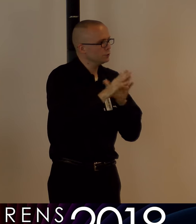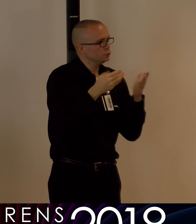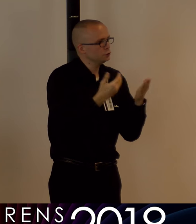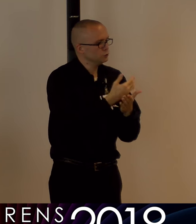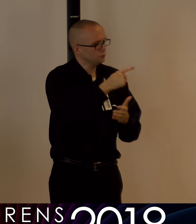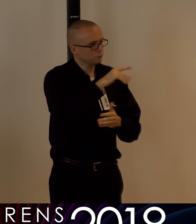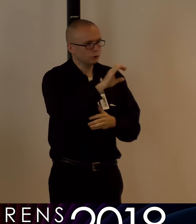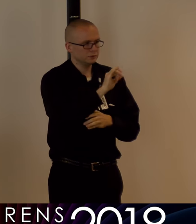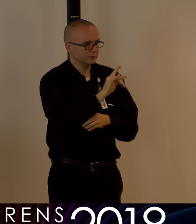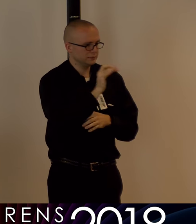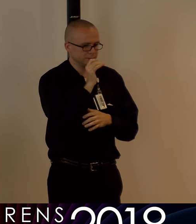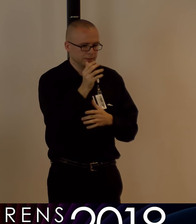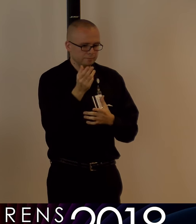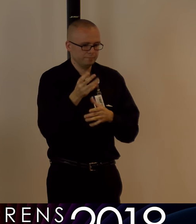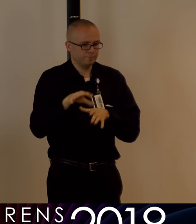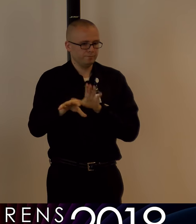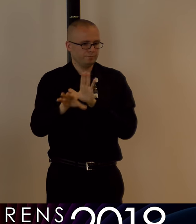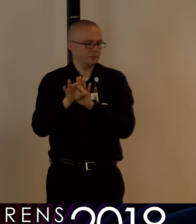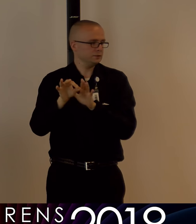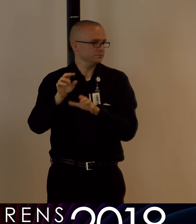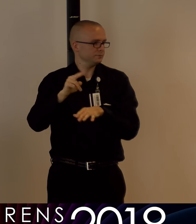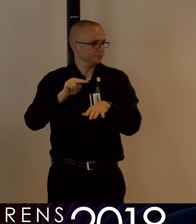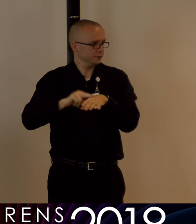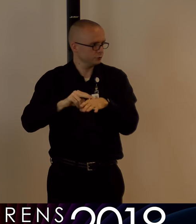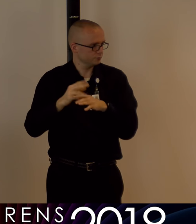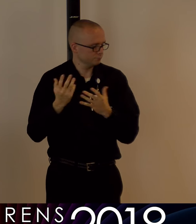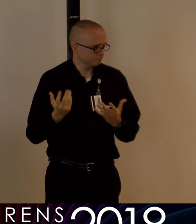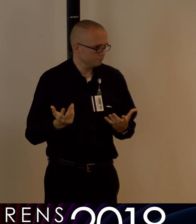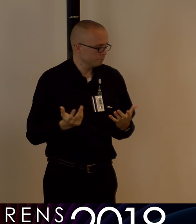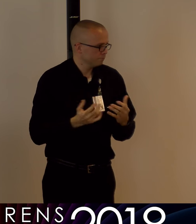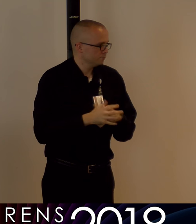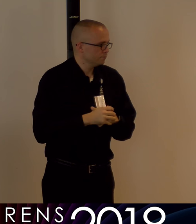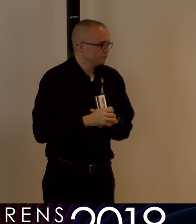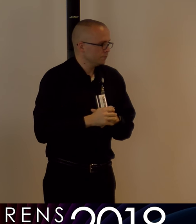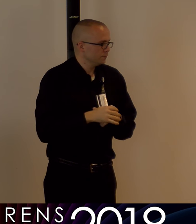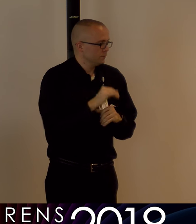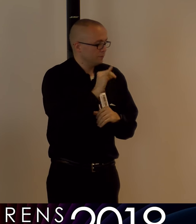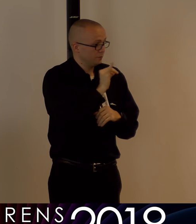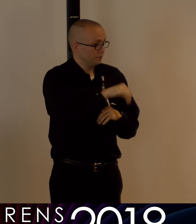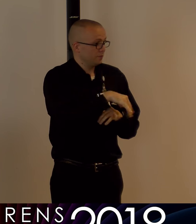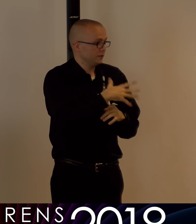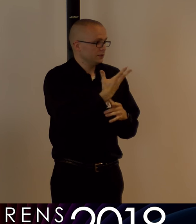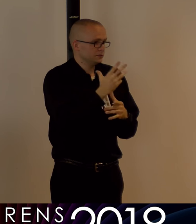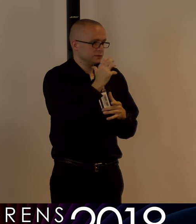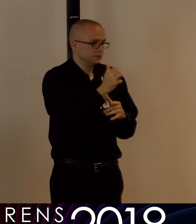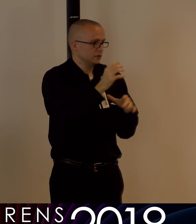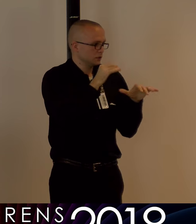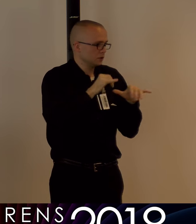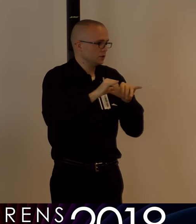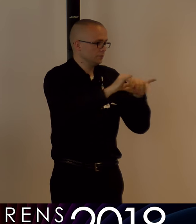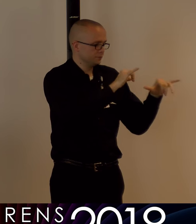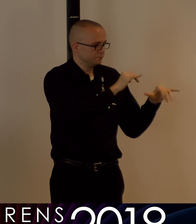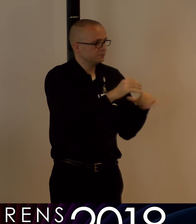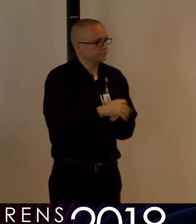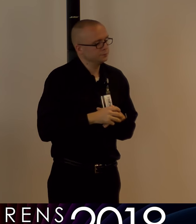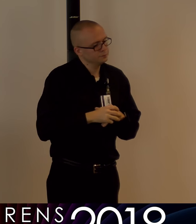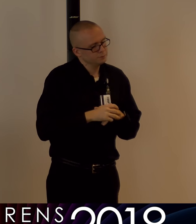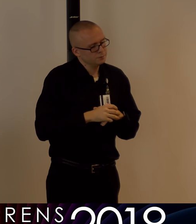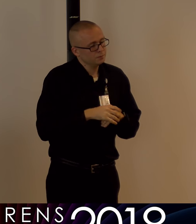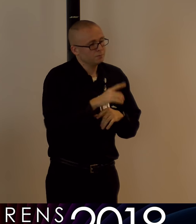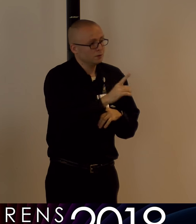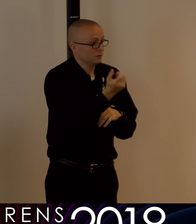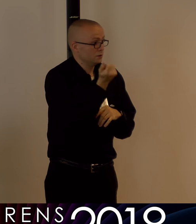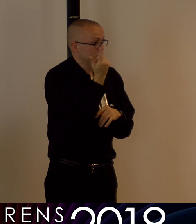doesn't normally exist in nature. And then deletions and duplications are far less common.